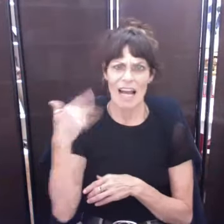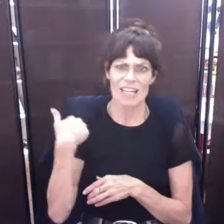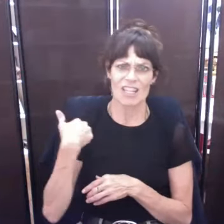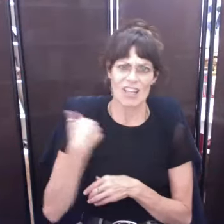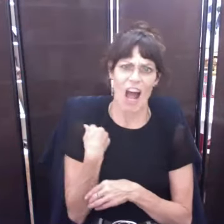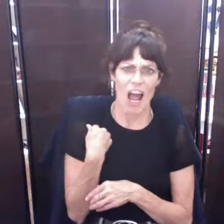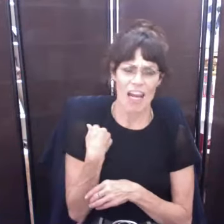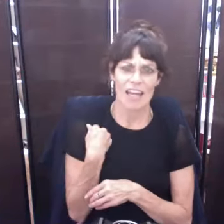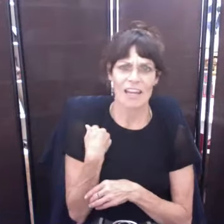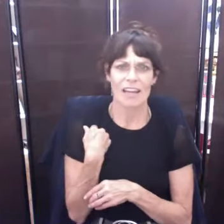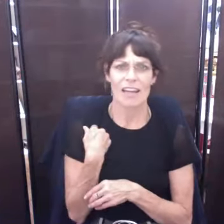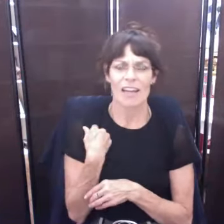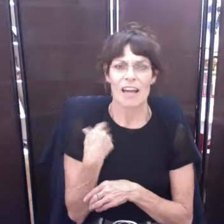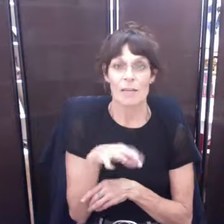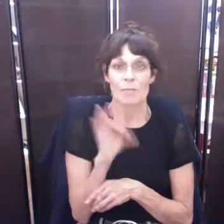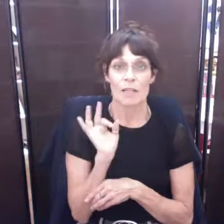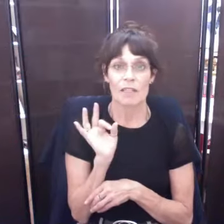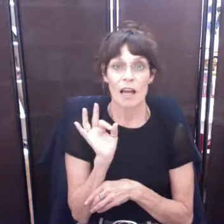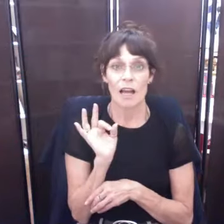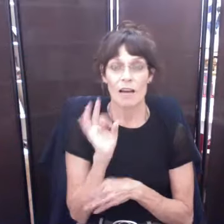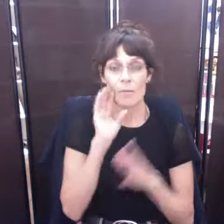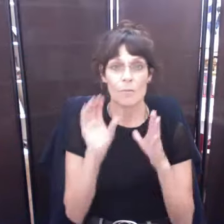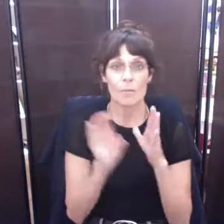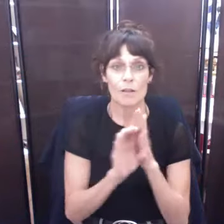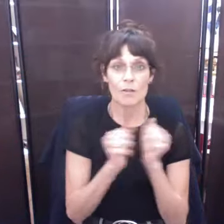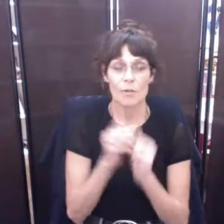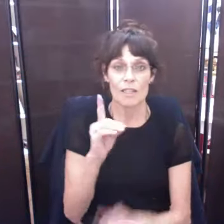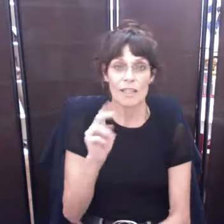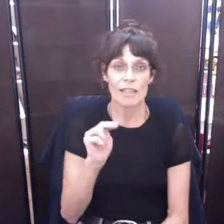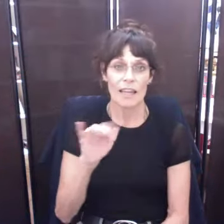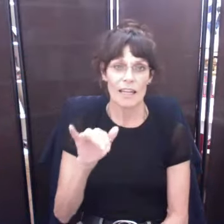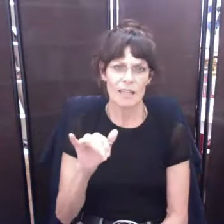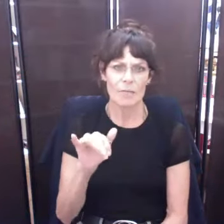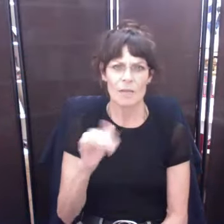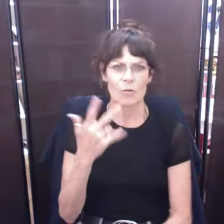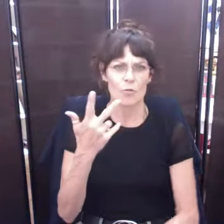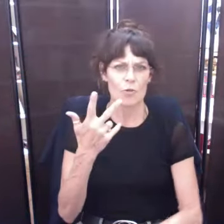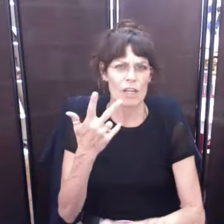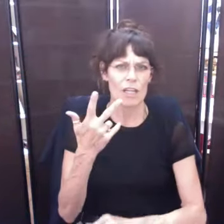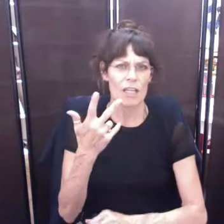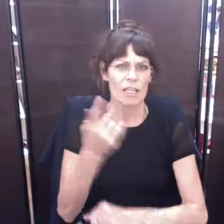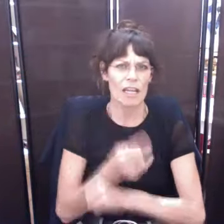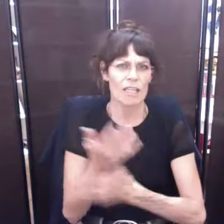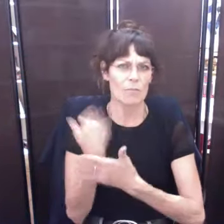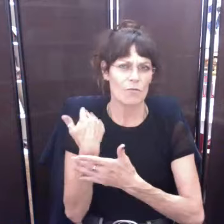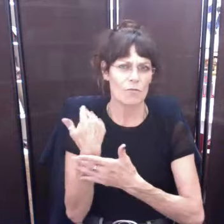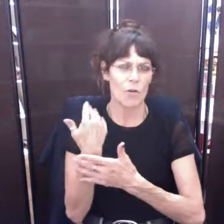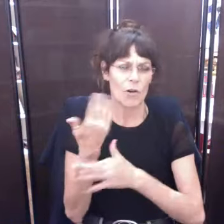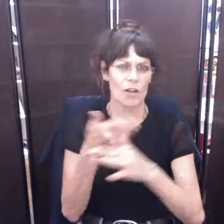I had picked out a picture with Danny probably 3 days beforehand. And that picture was in